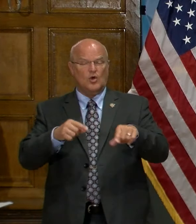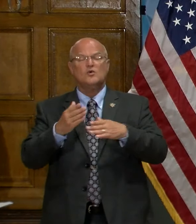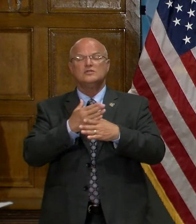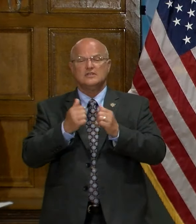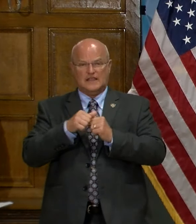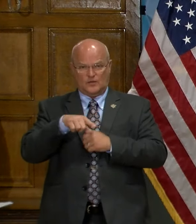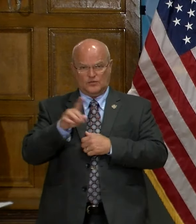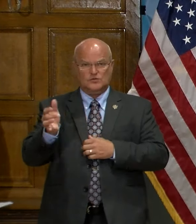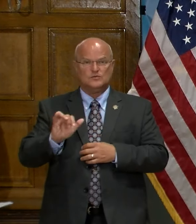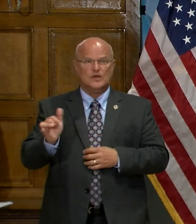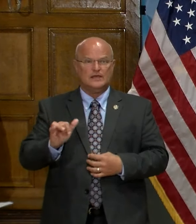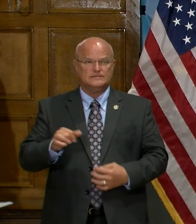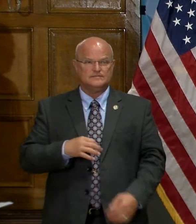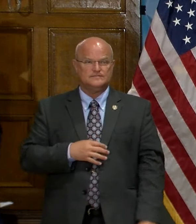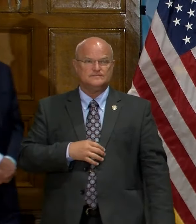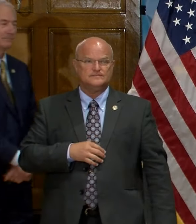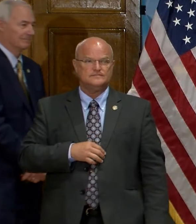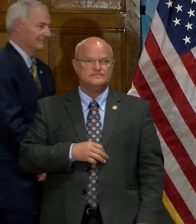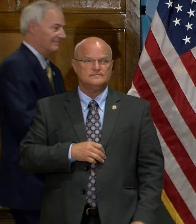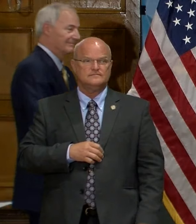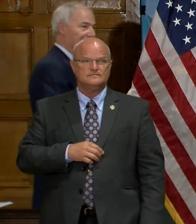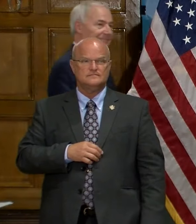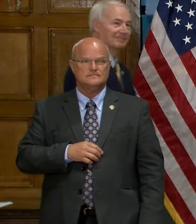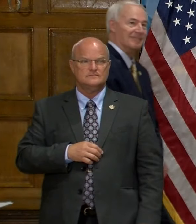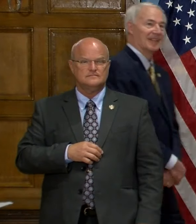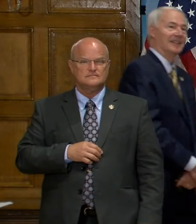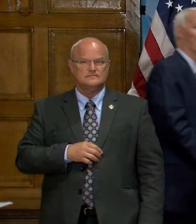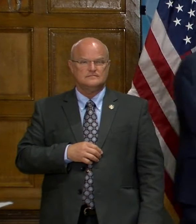can share that with you as well.